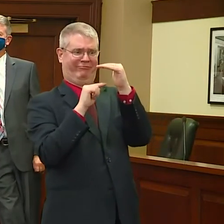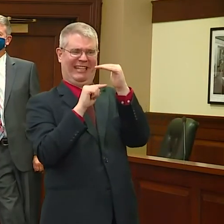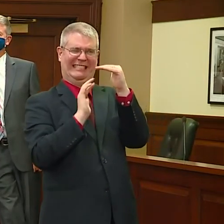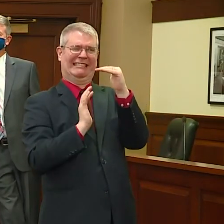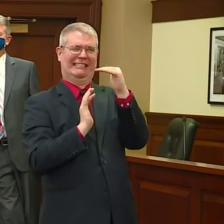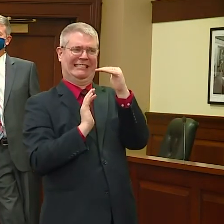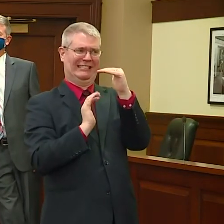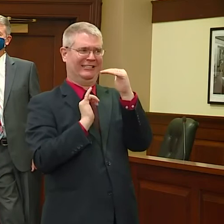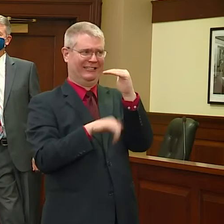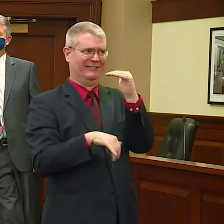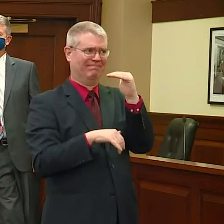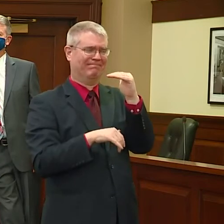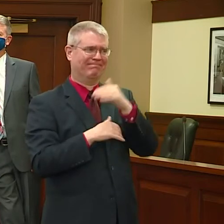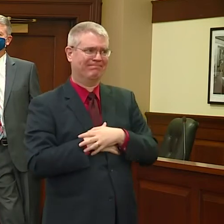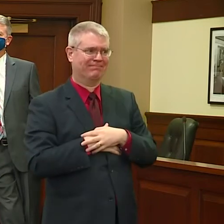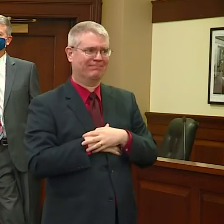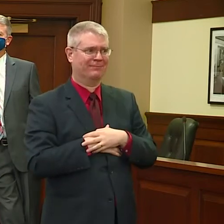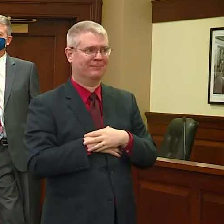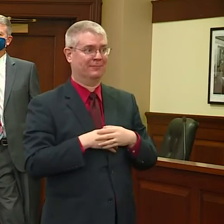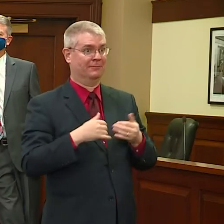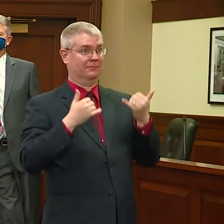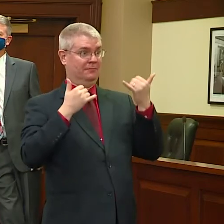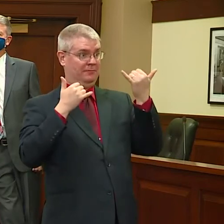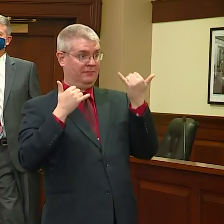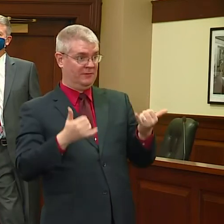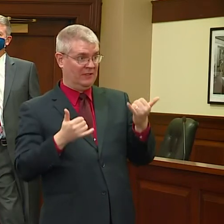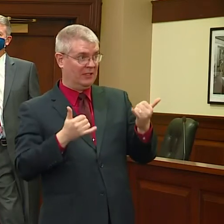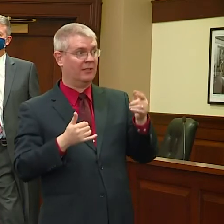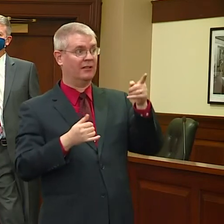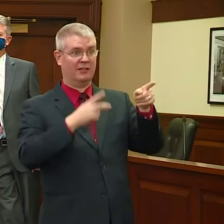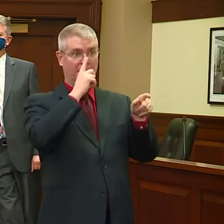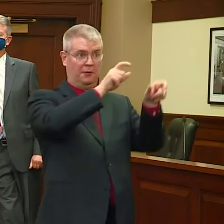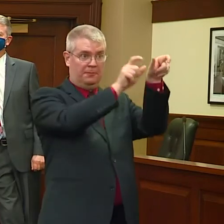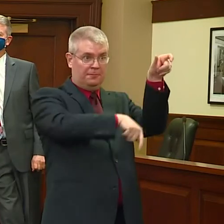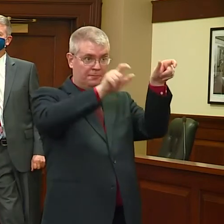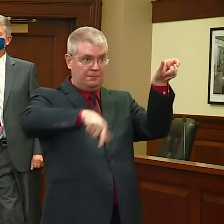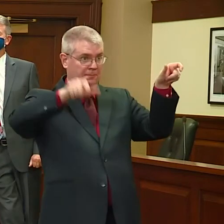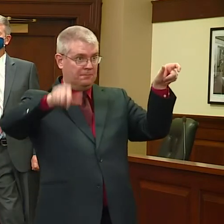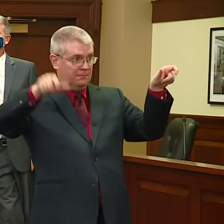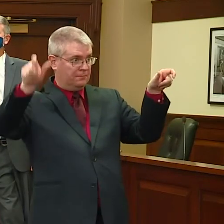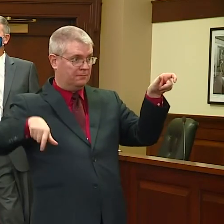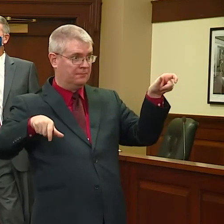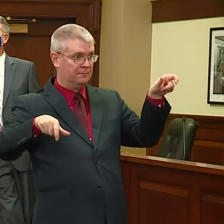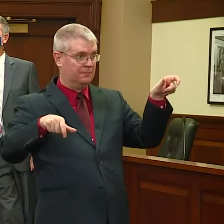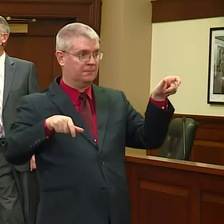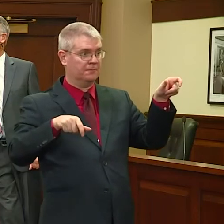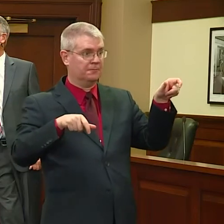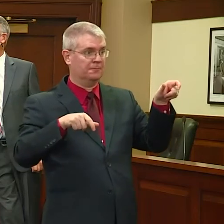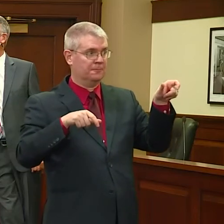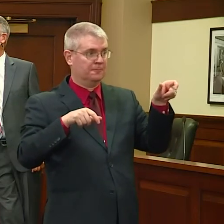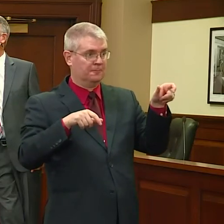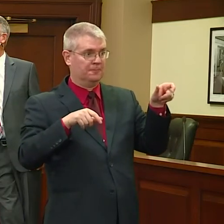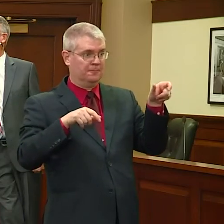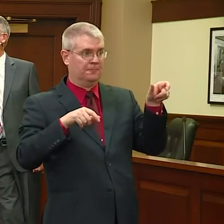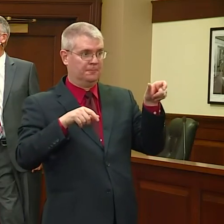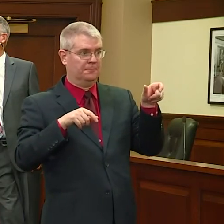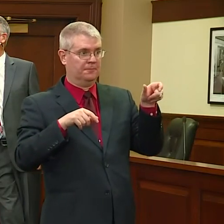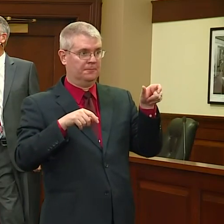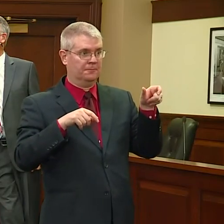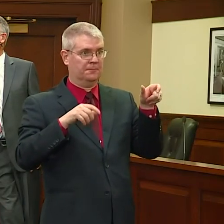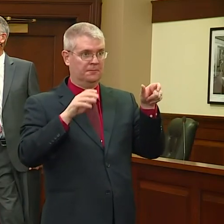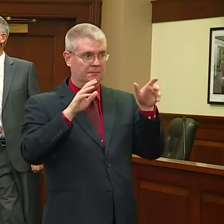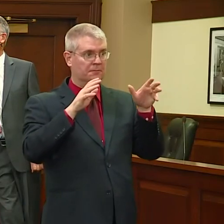daily basis, and so you can see here we would like to see fewer than 8 per day admissions, and as you can see here we are well above that